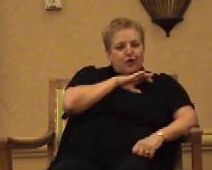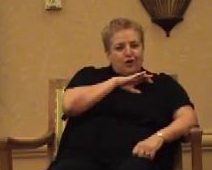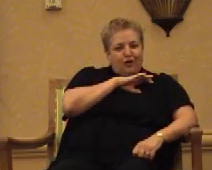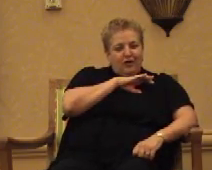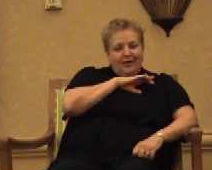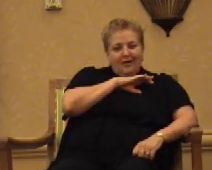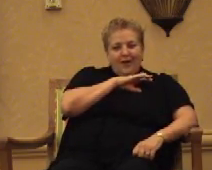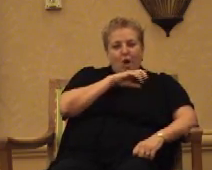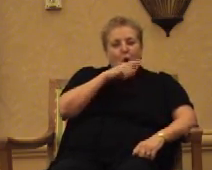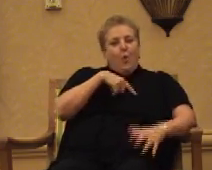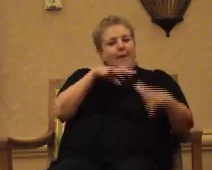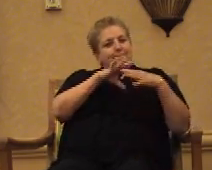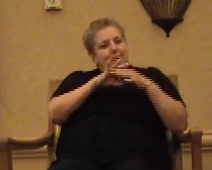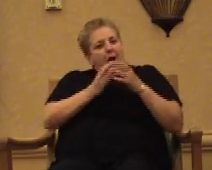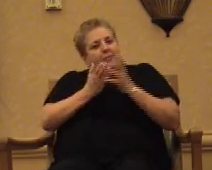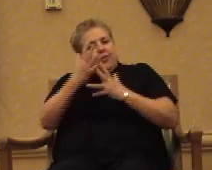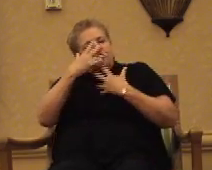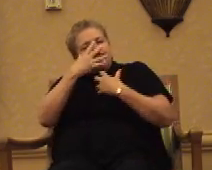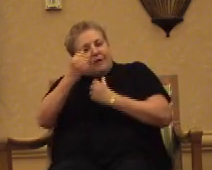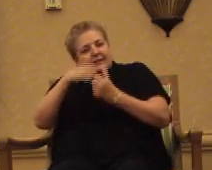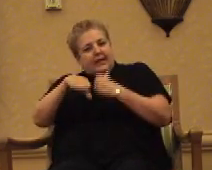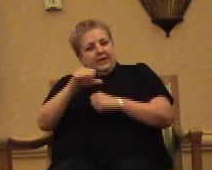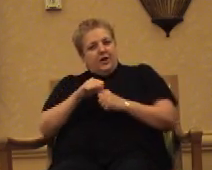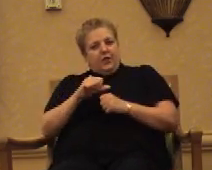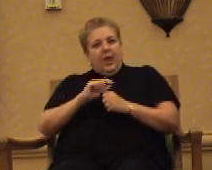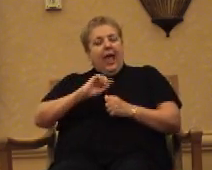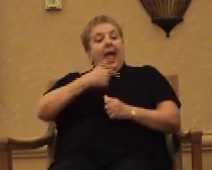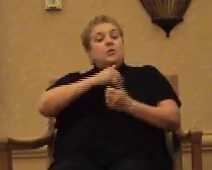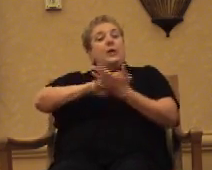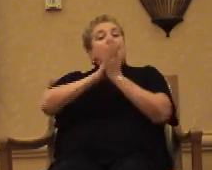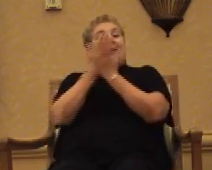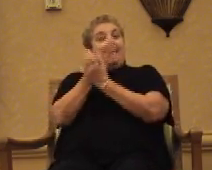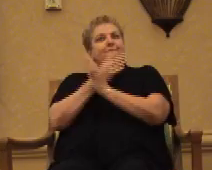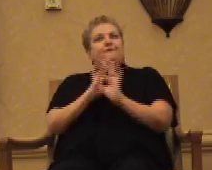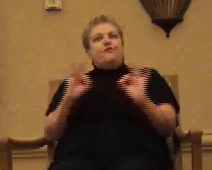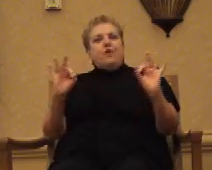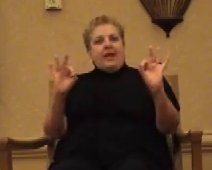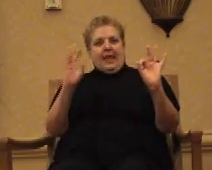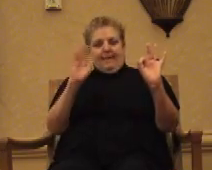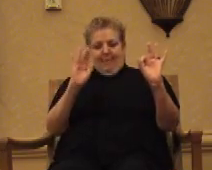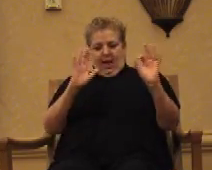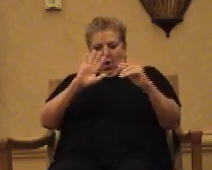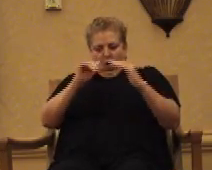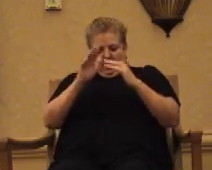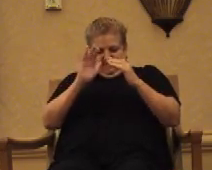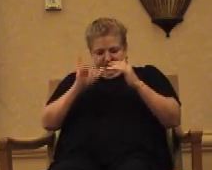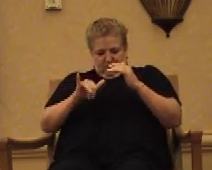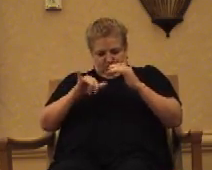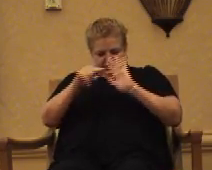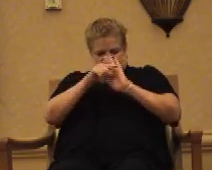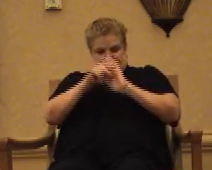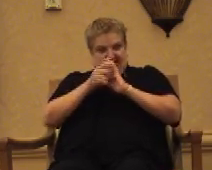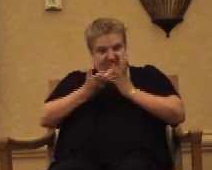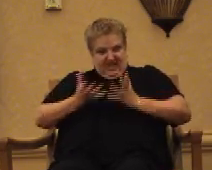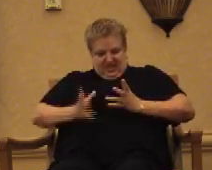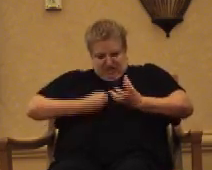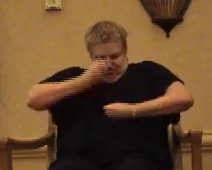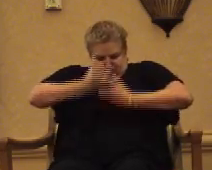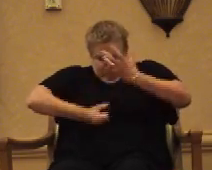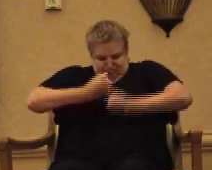trusting each other. And we get free by sharing the stuff we feel bad about each other. And life has